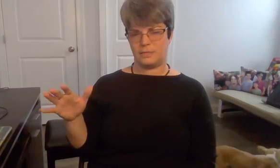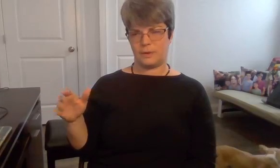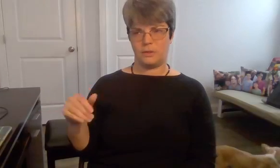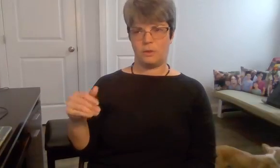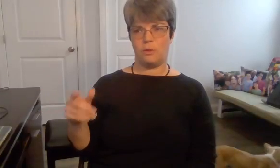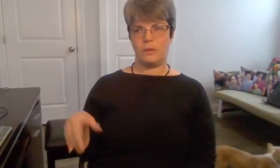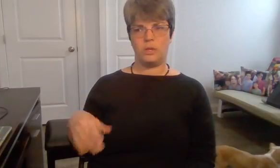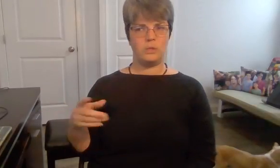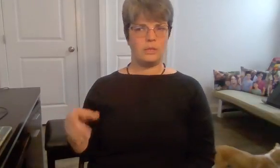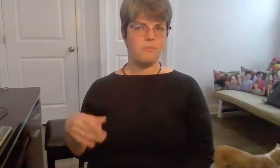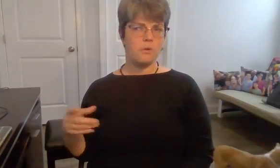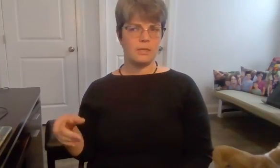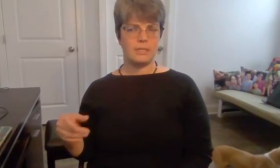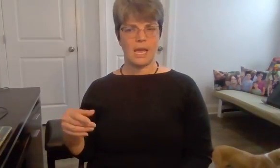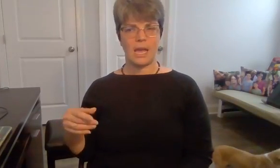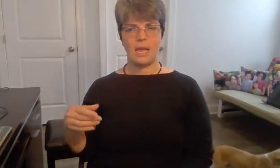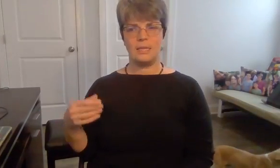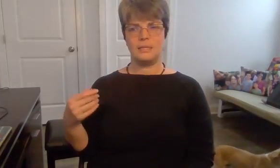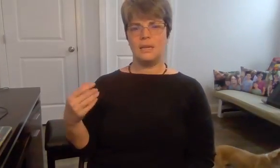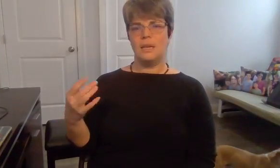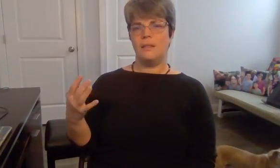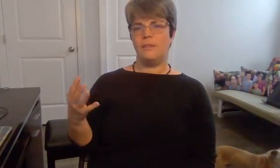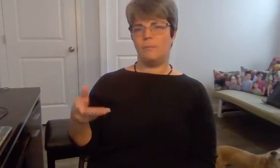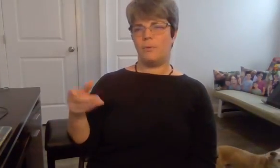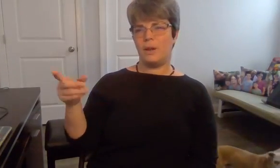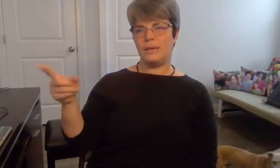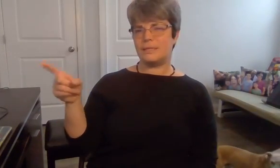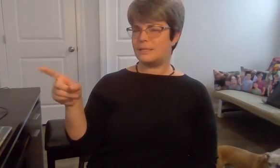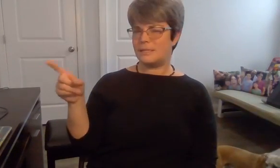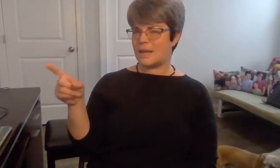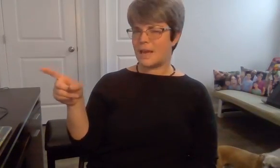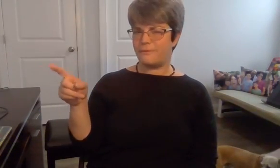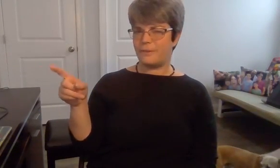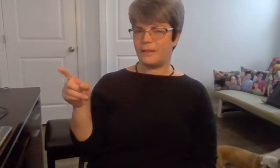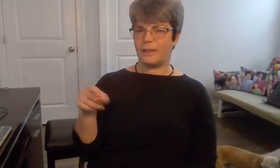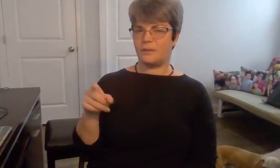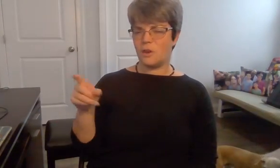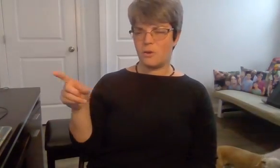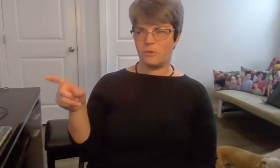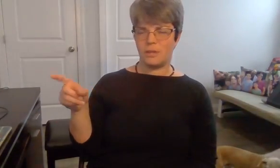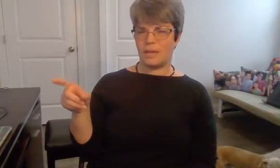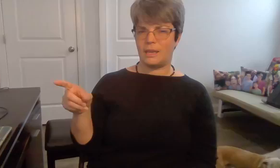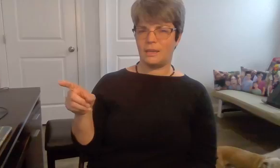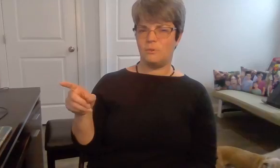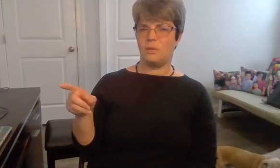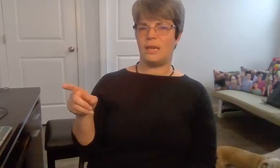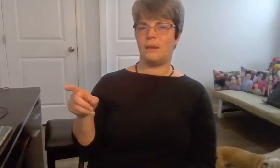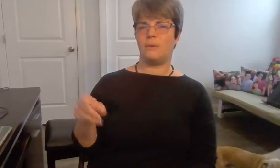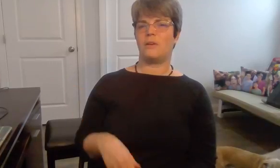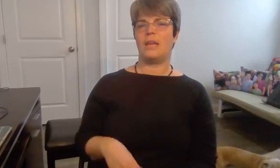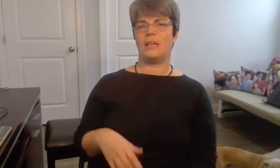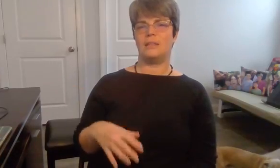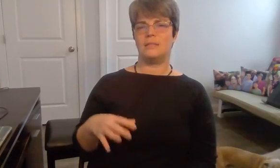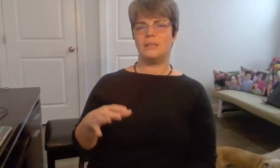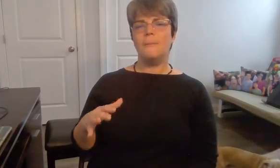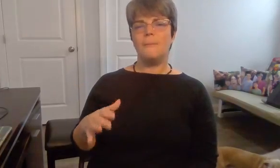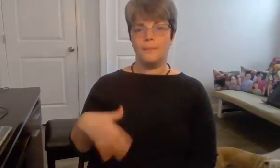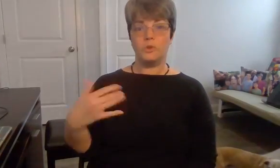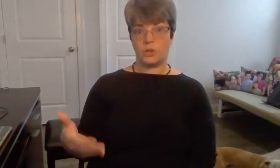right? They'll be using more signs. They'll point to stuff and like know that they can communicate with their hands. They'll start